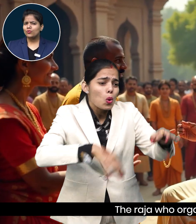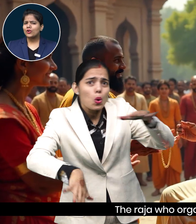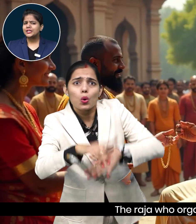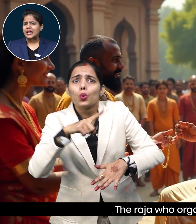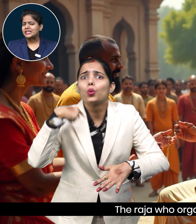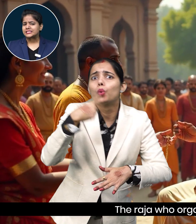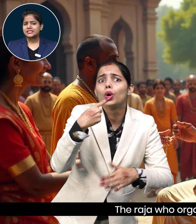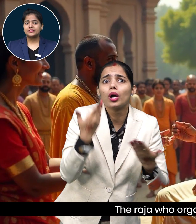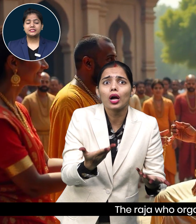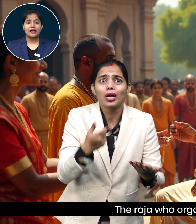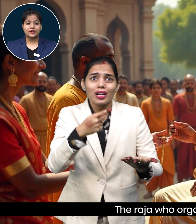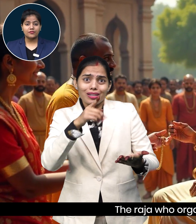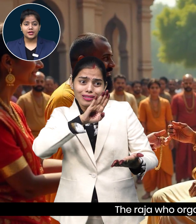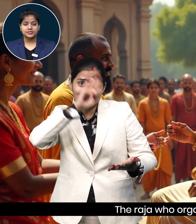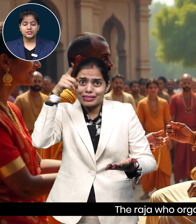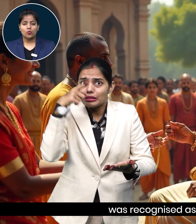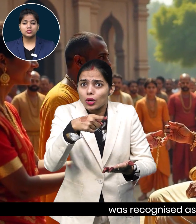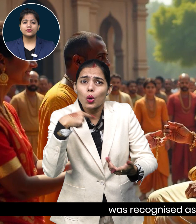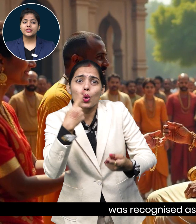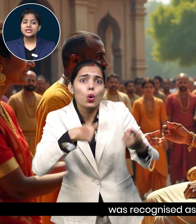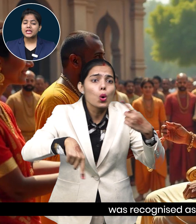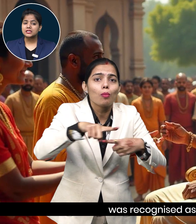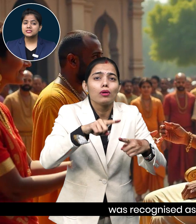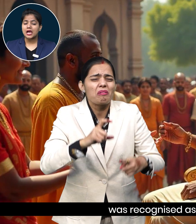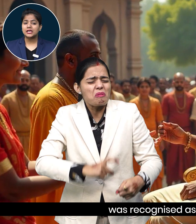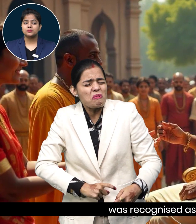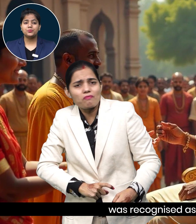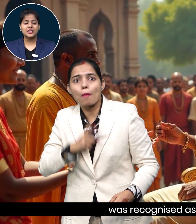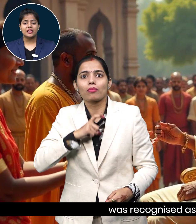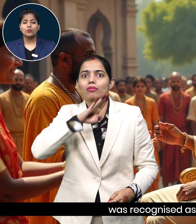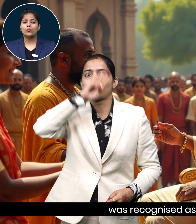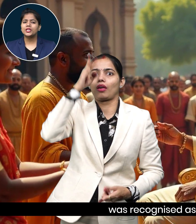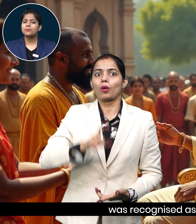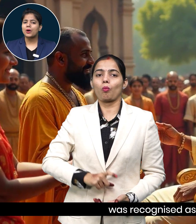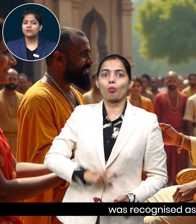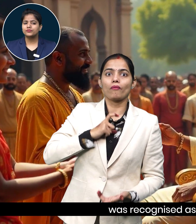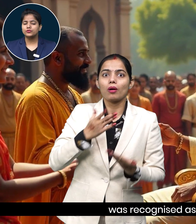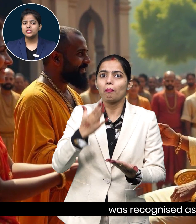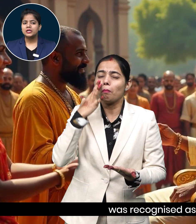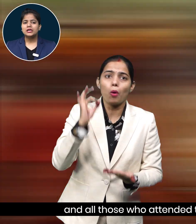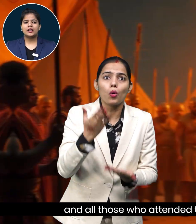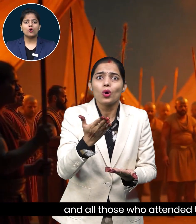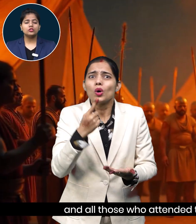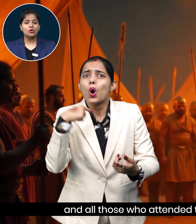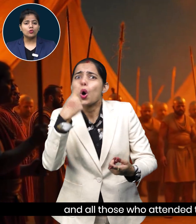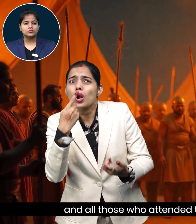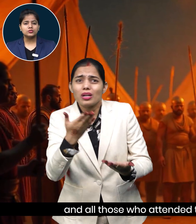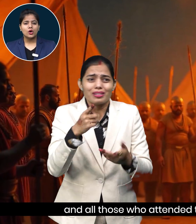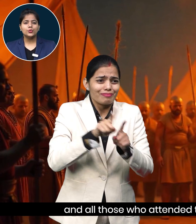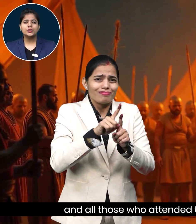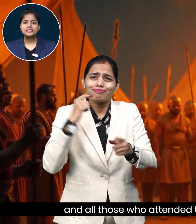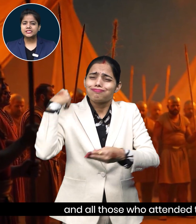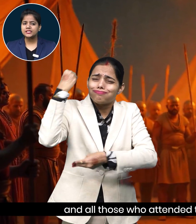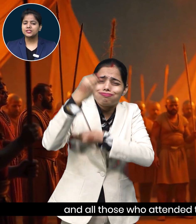Raja who organized the sacrifice was recognized as being very powerful, and all